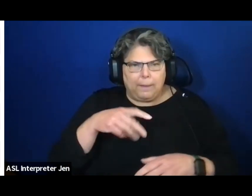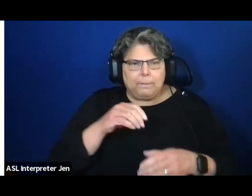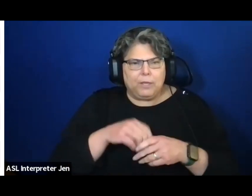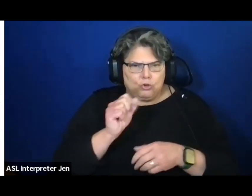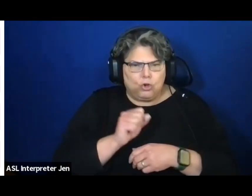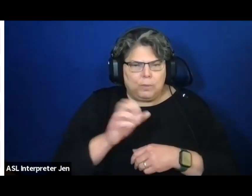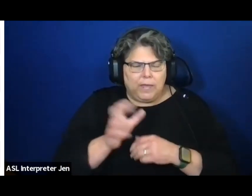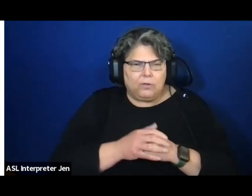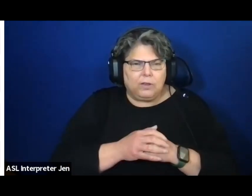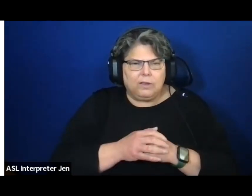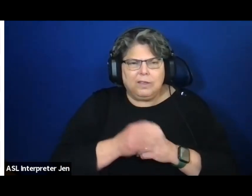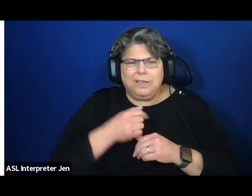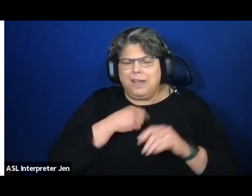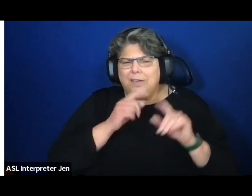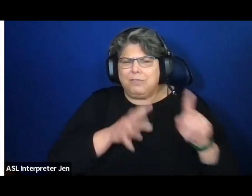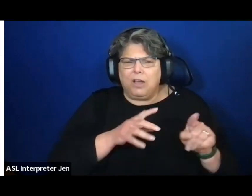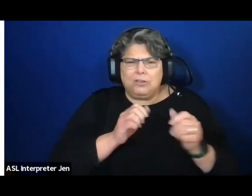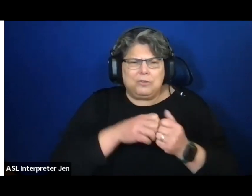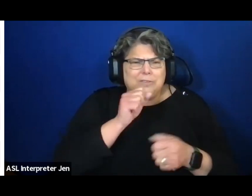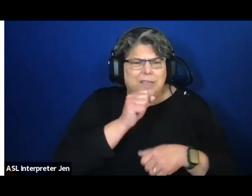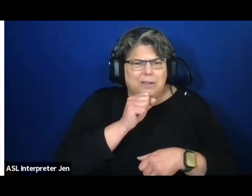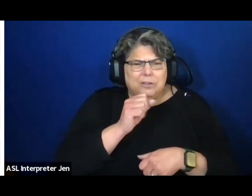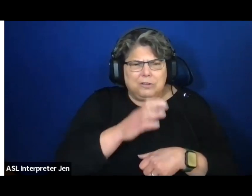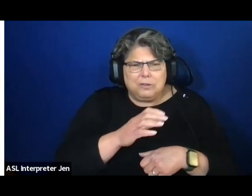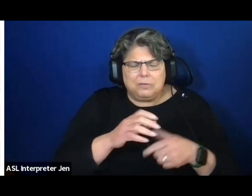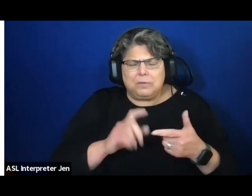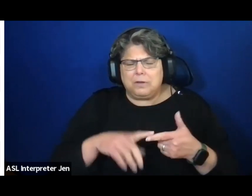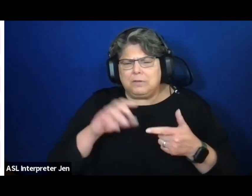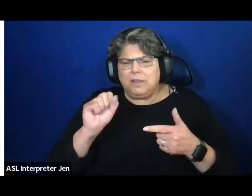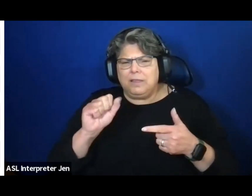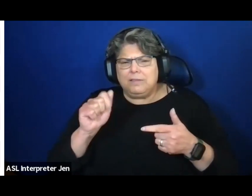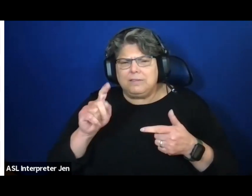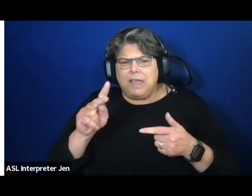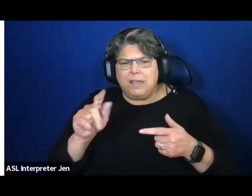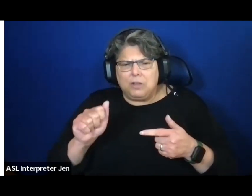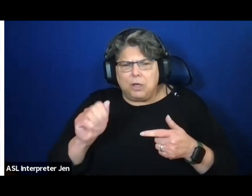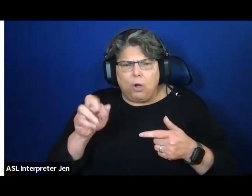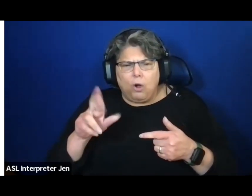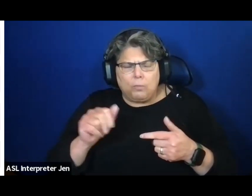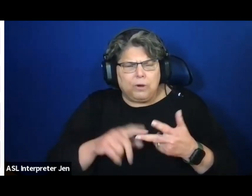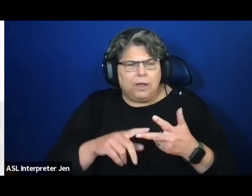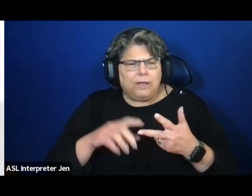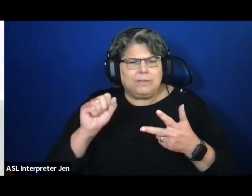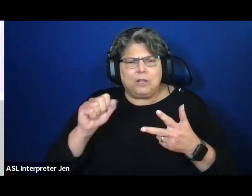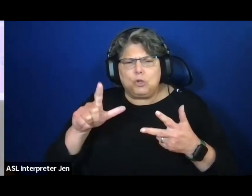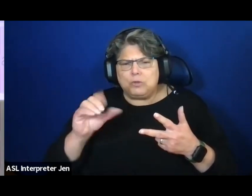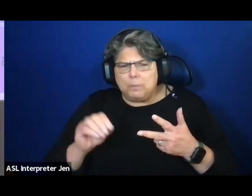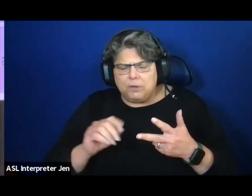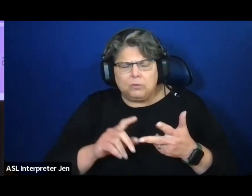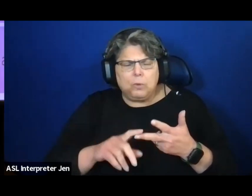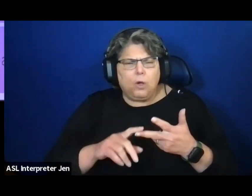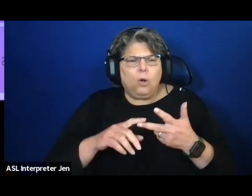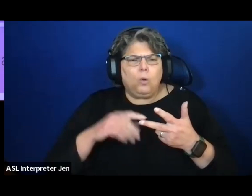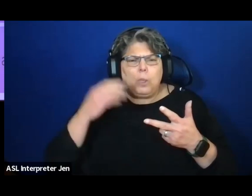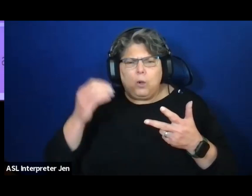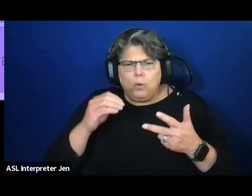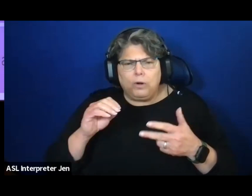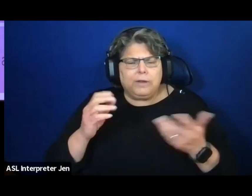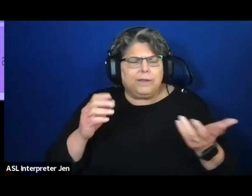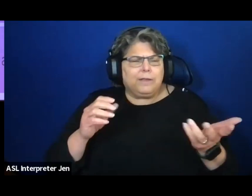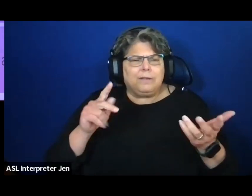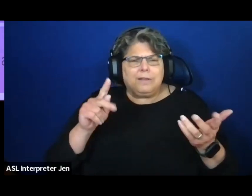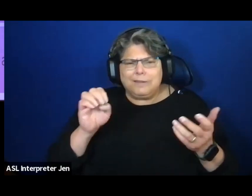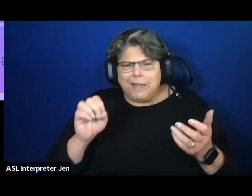offices, Santa Barbara, San Luis Obispo, Placerville, and other counties, in Oregon, Lake County, all those